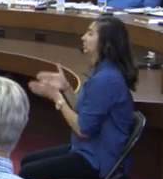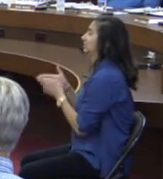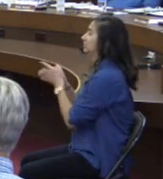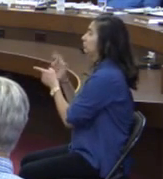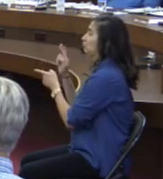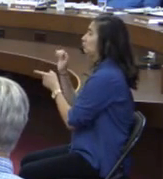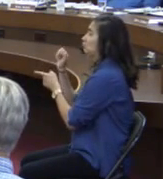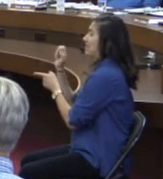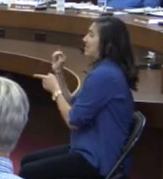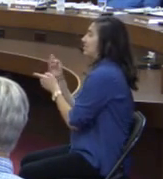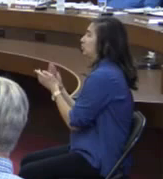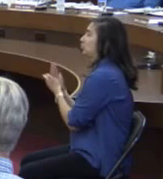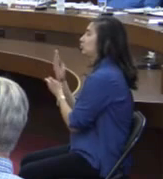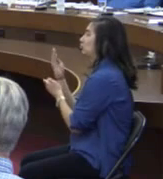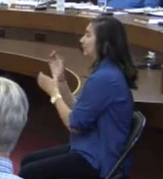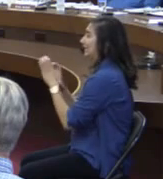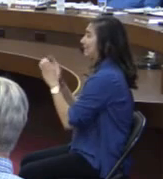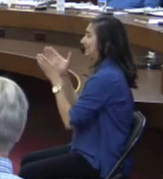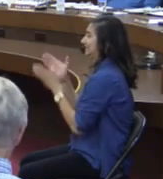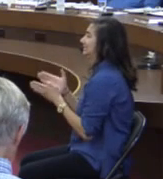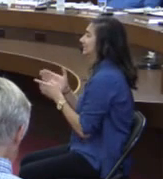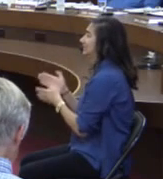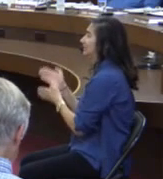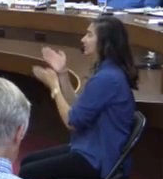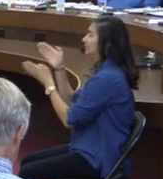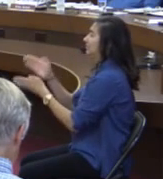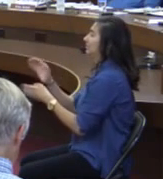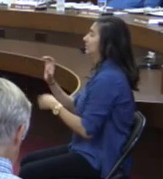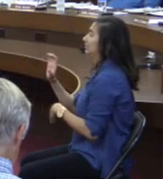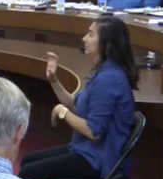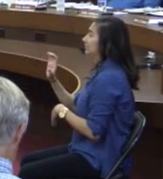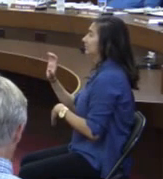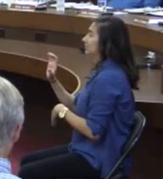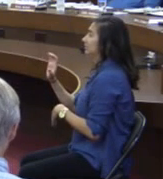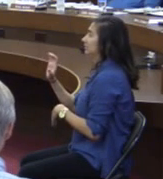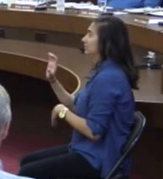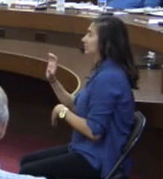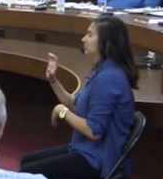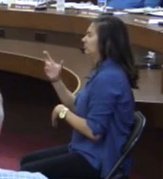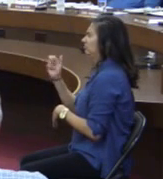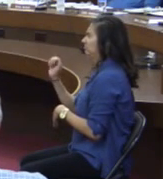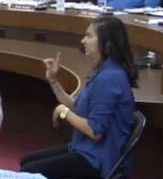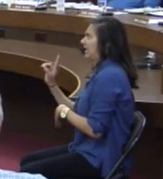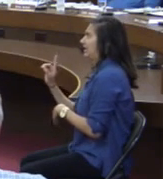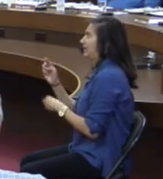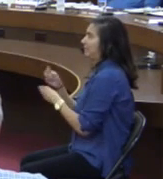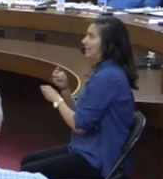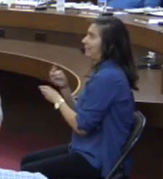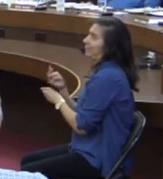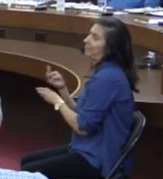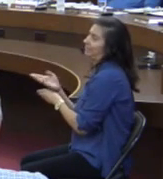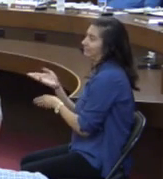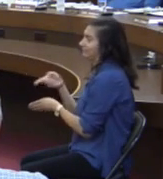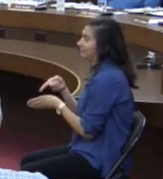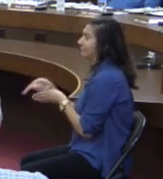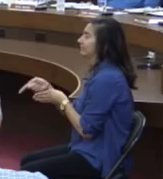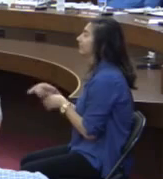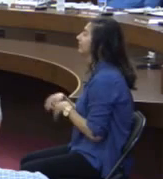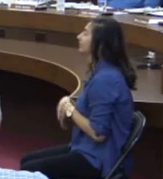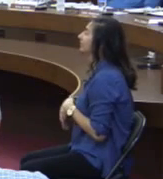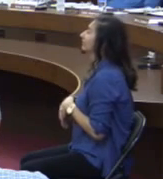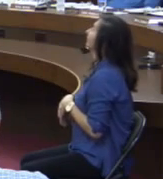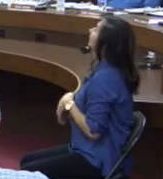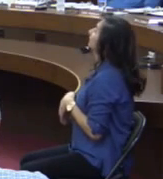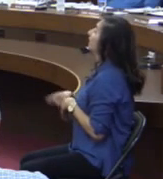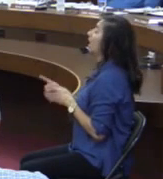who's our new organic chemist, and Chanathuan Chap, who's our new mathematician.